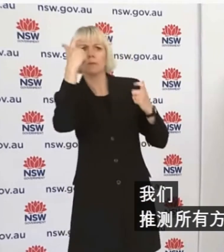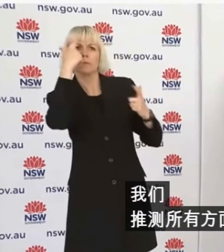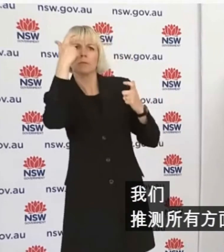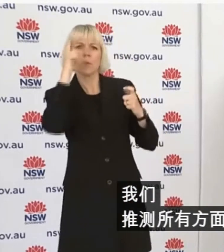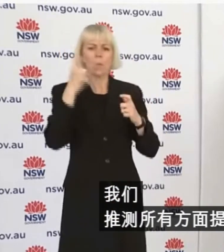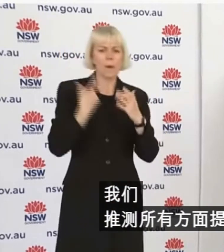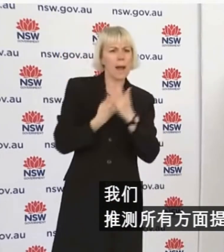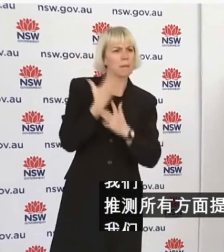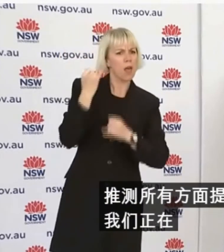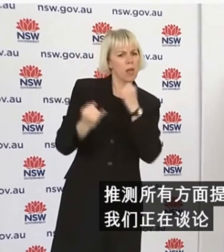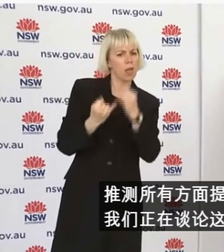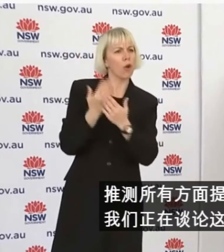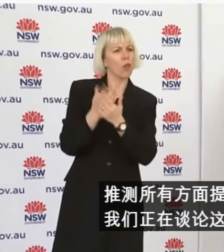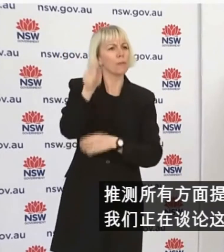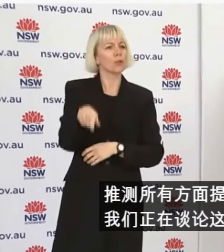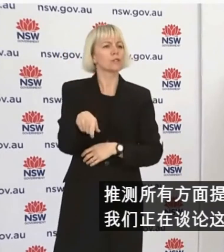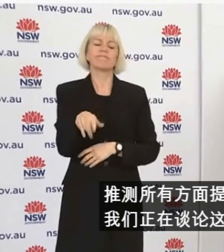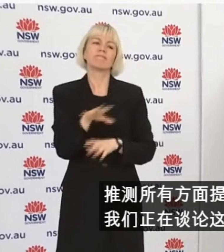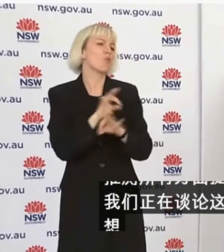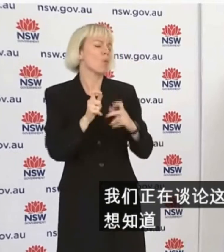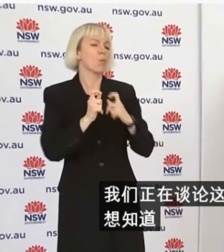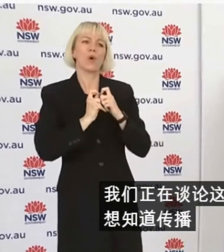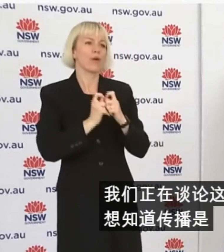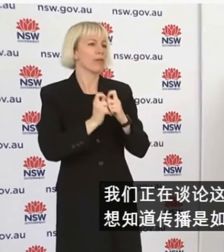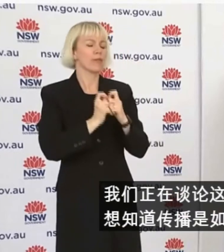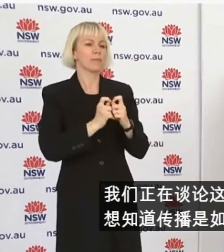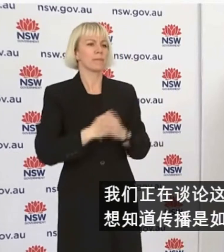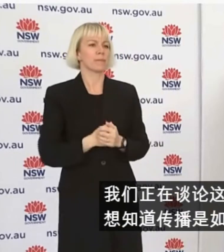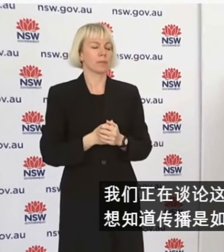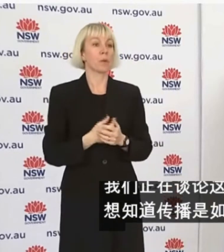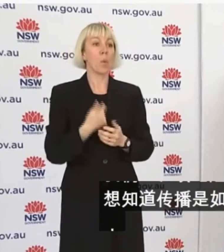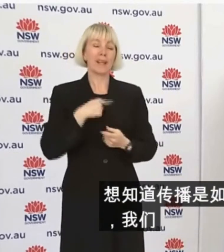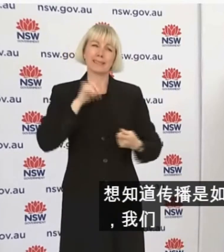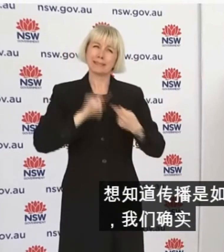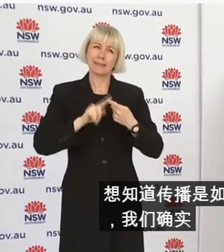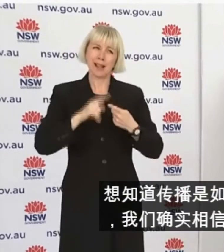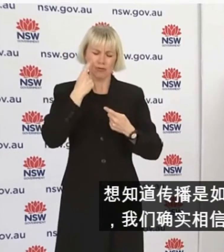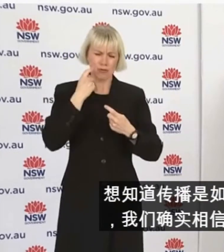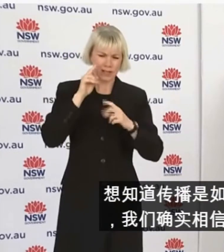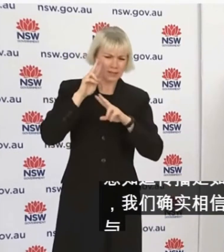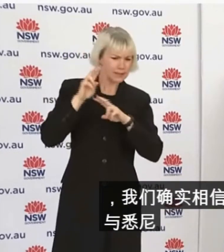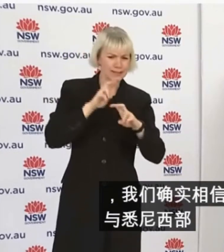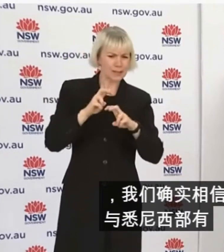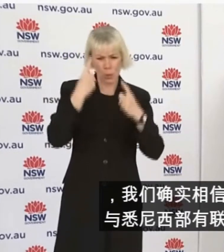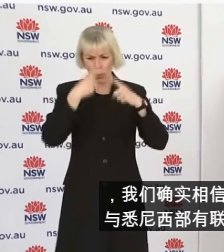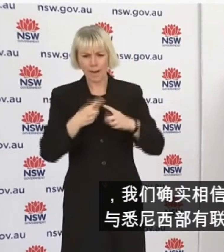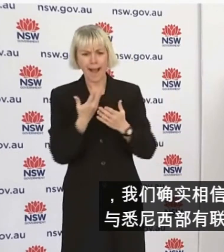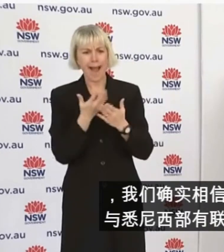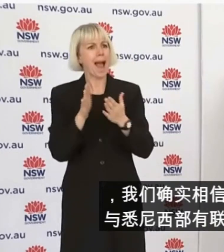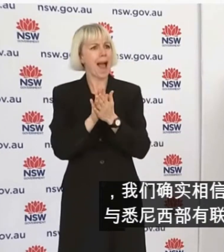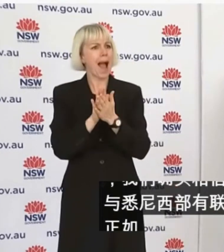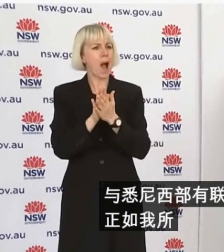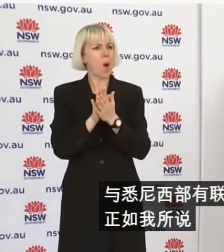aspects. But clearly we're talking about the fact that we want to know how transmission occurred, and we do believe that there is linkages back to Western